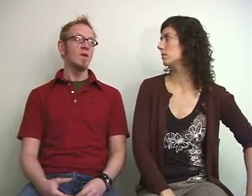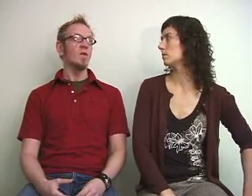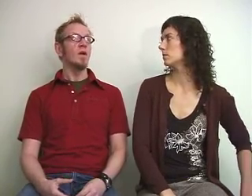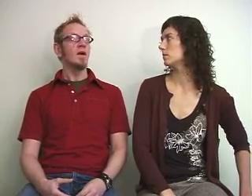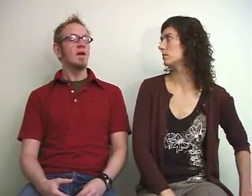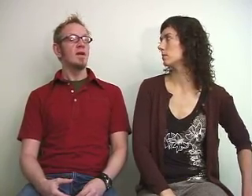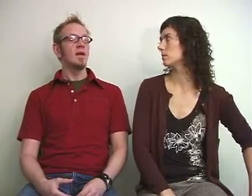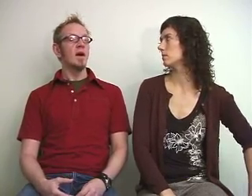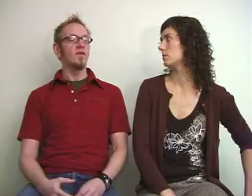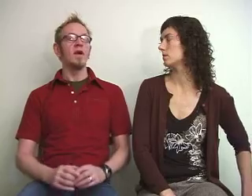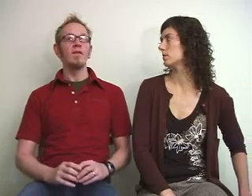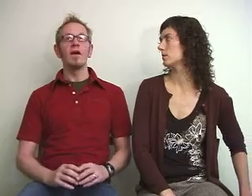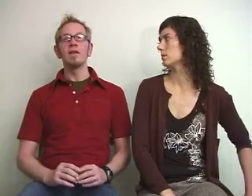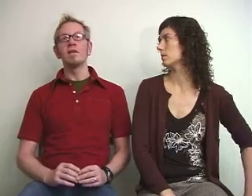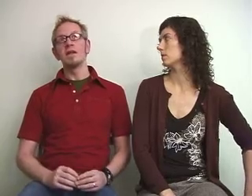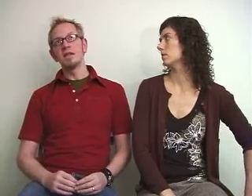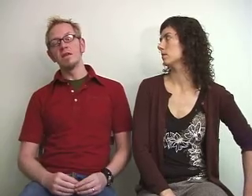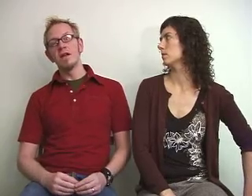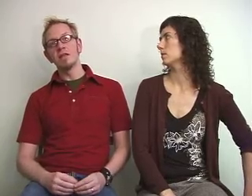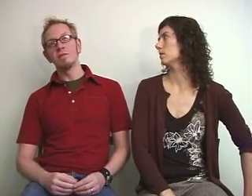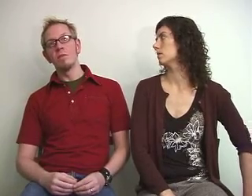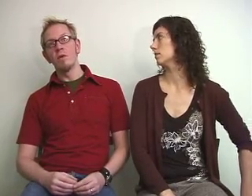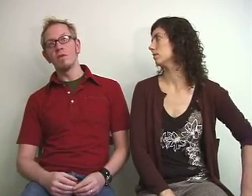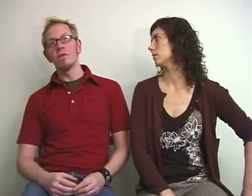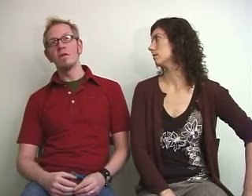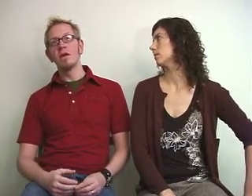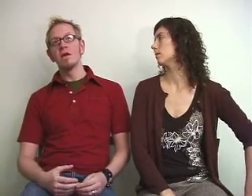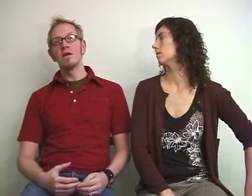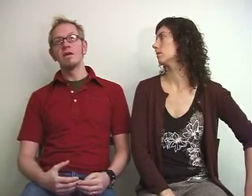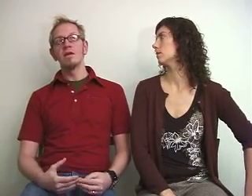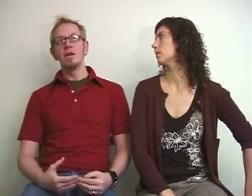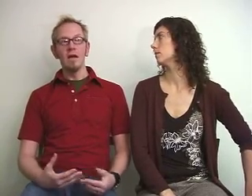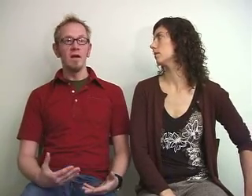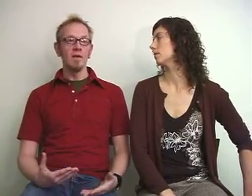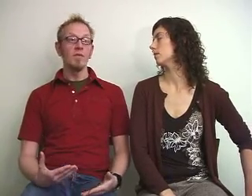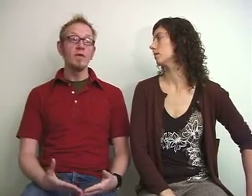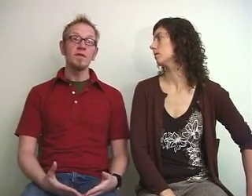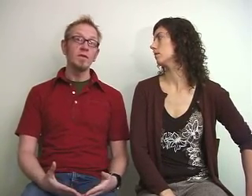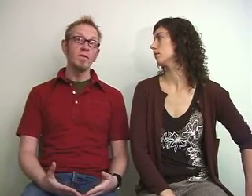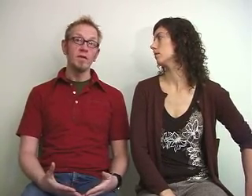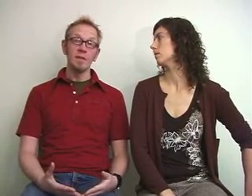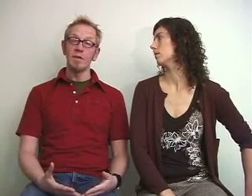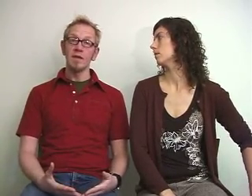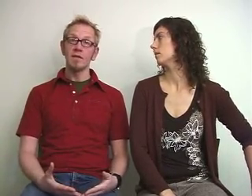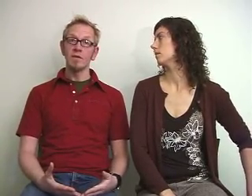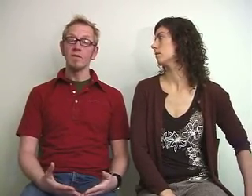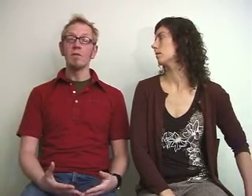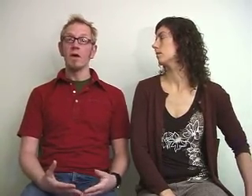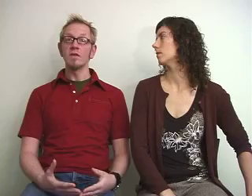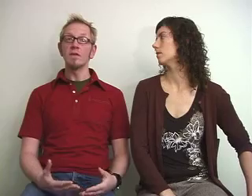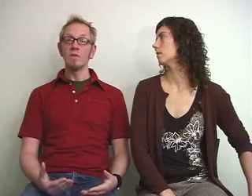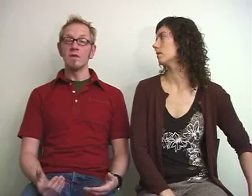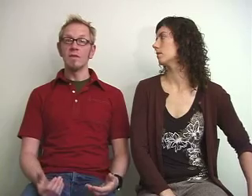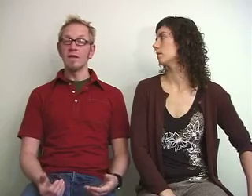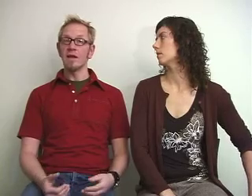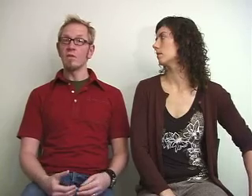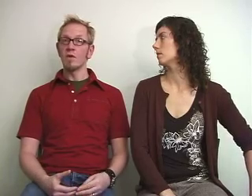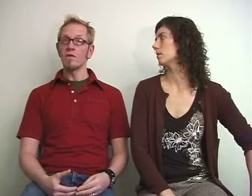So I try and find an idea that's both personal for somebody in the group, but also something that can work for the